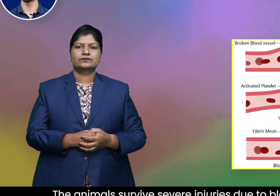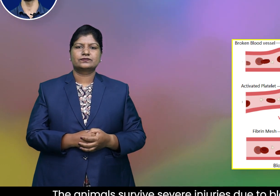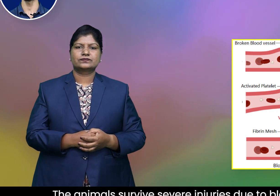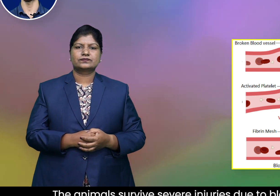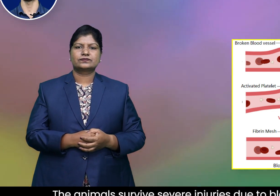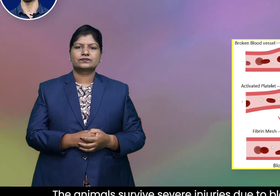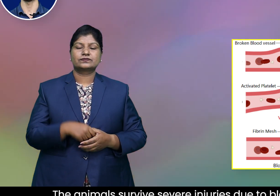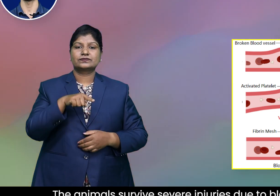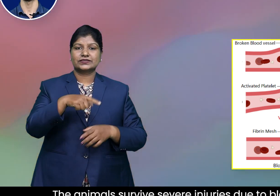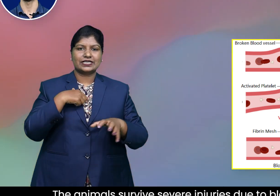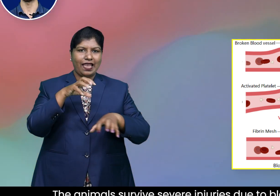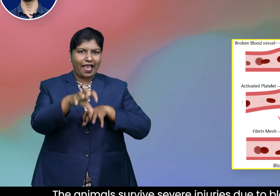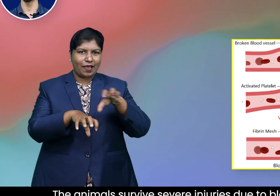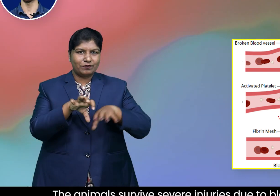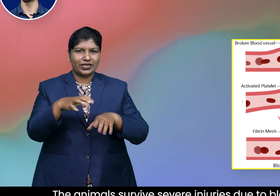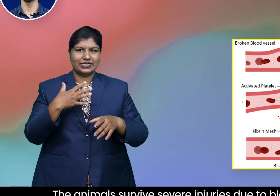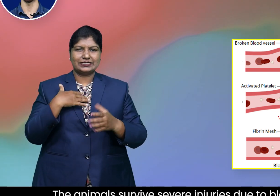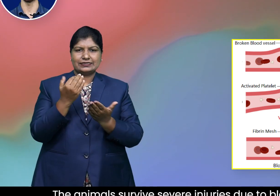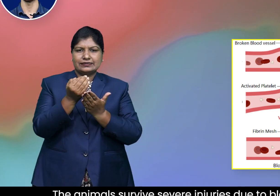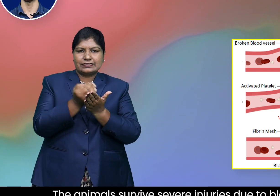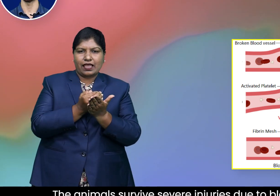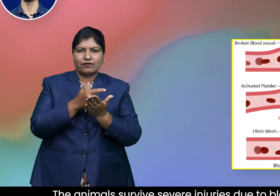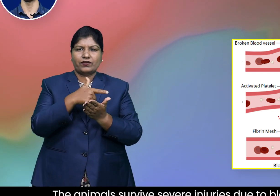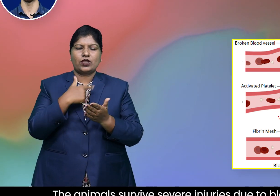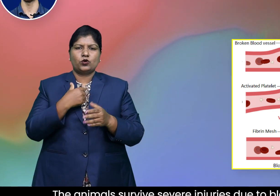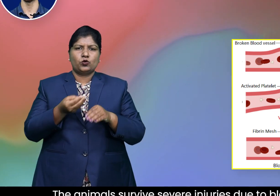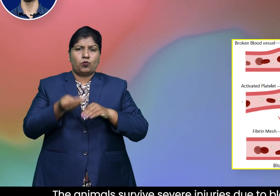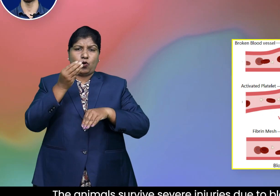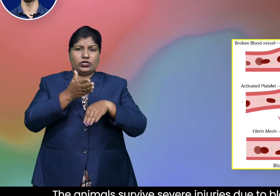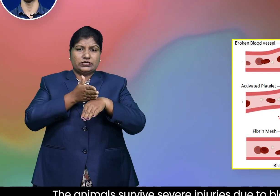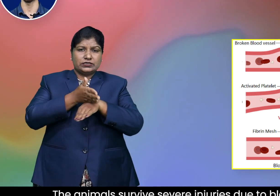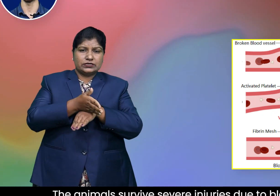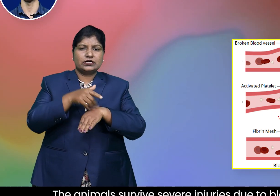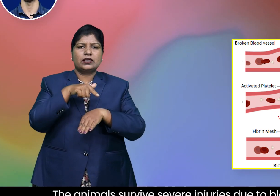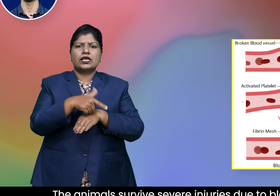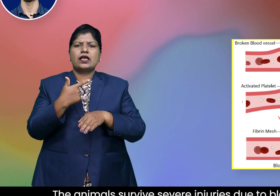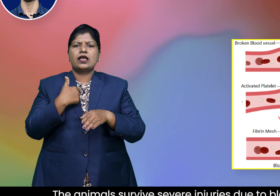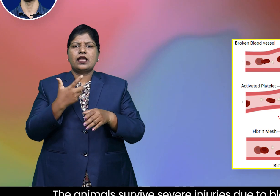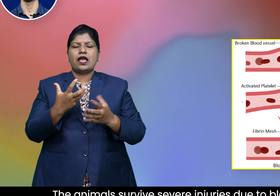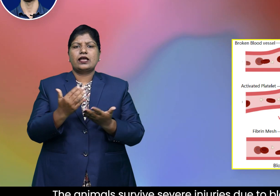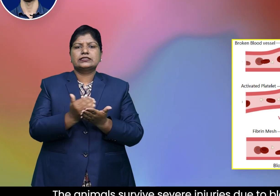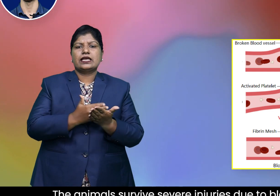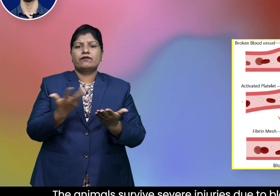The animals survive severe injuries due to blood coagulation.